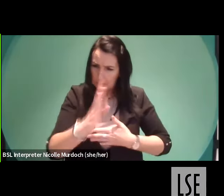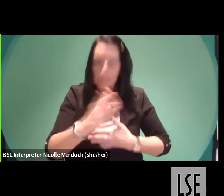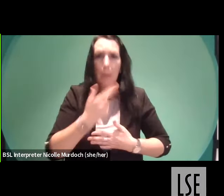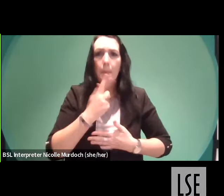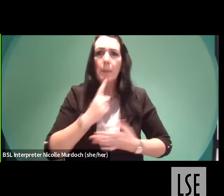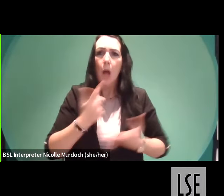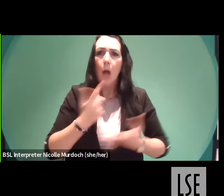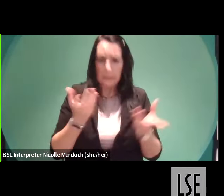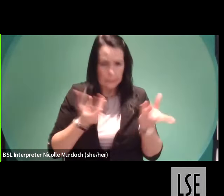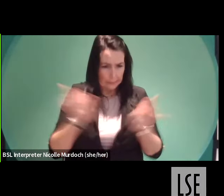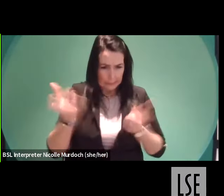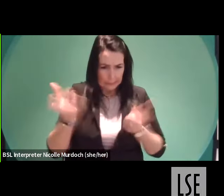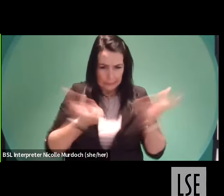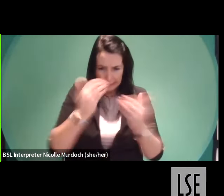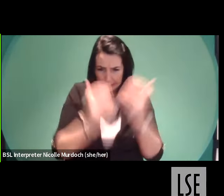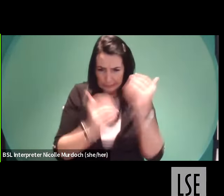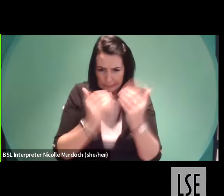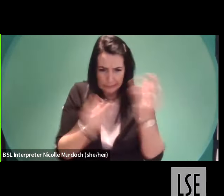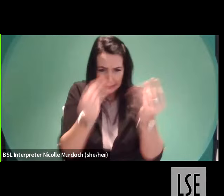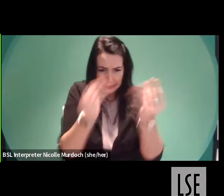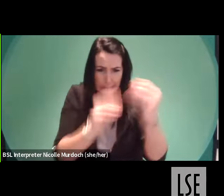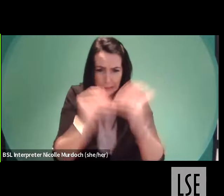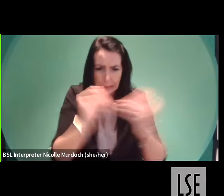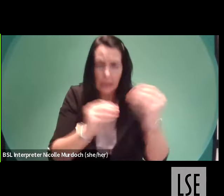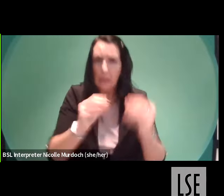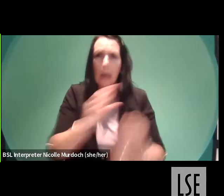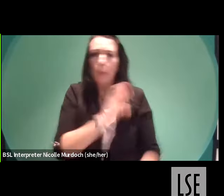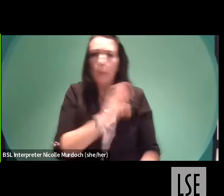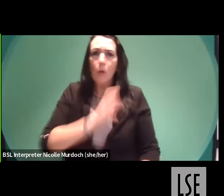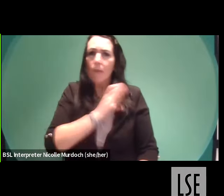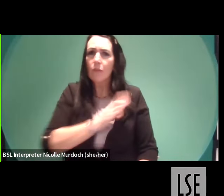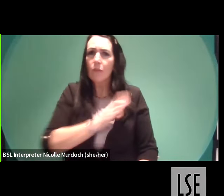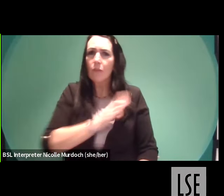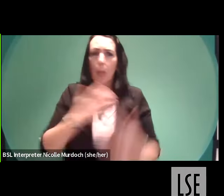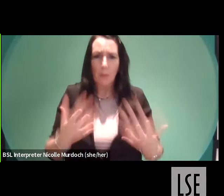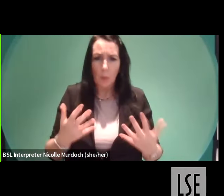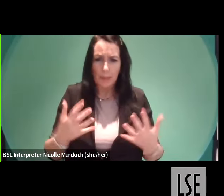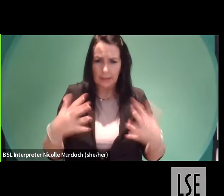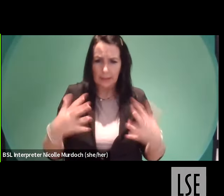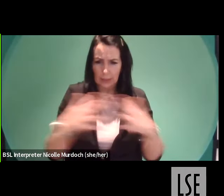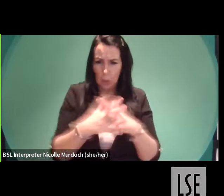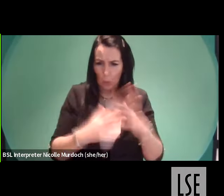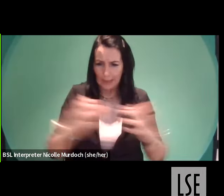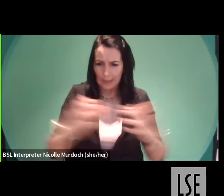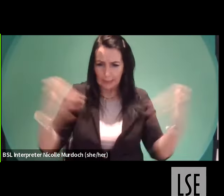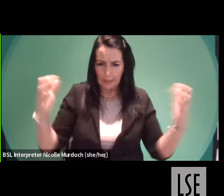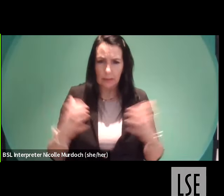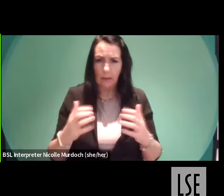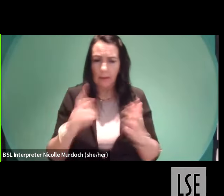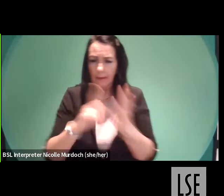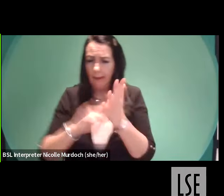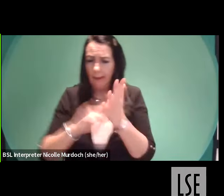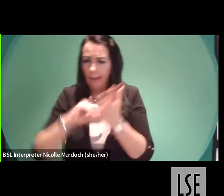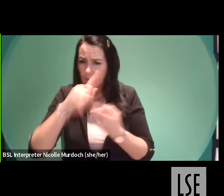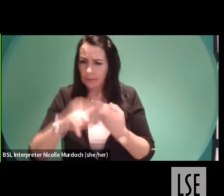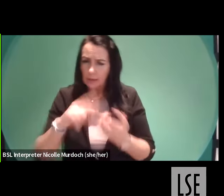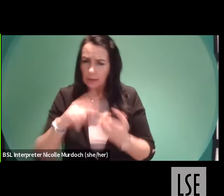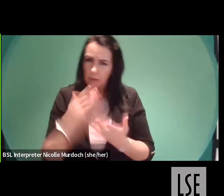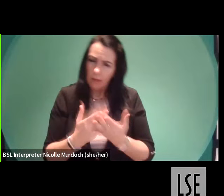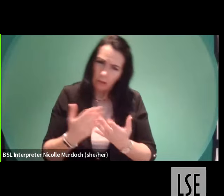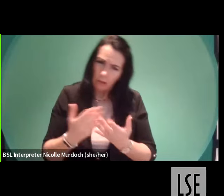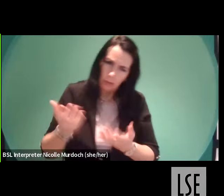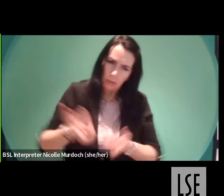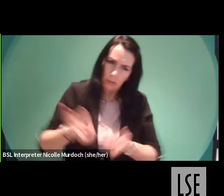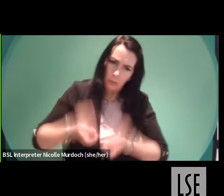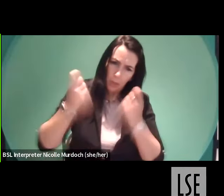So my point is, I think that I'm quite uncomfortable with the idea of people in Westminster and LSE, I suppose, talking about